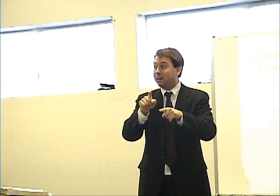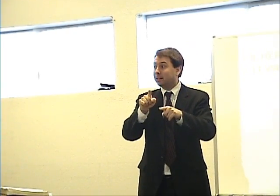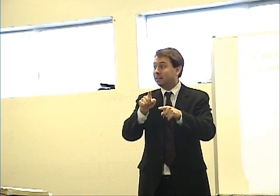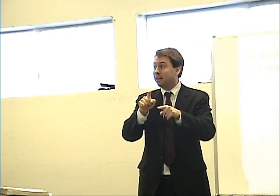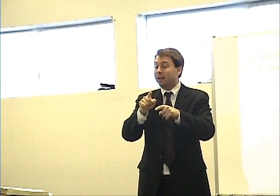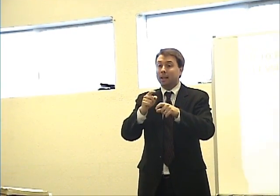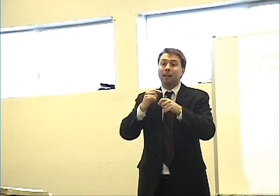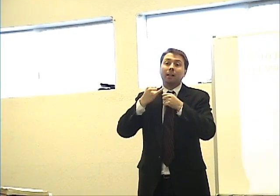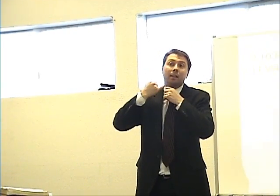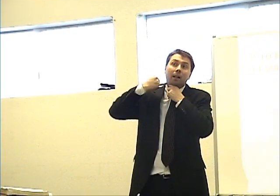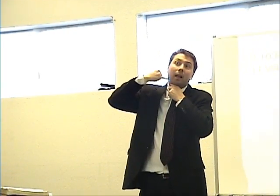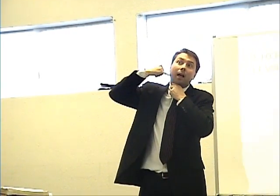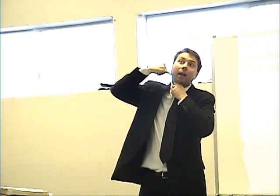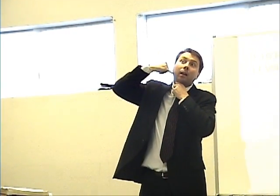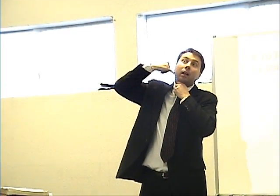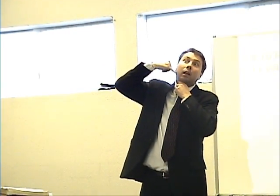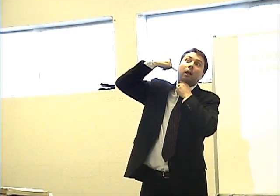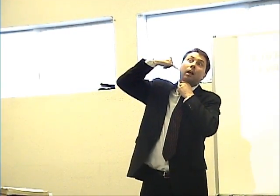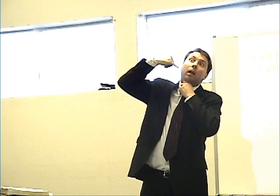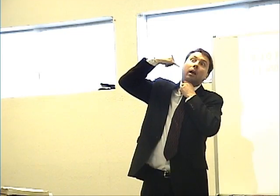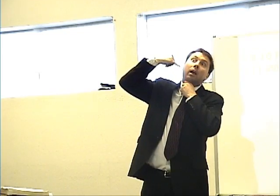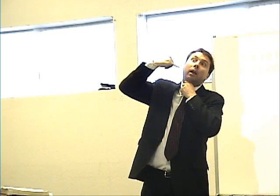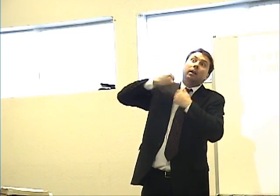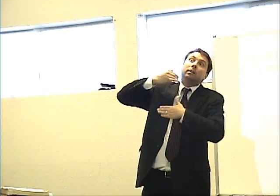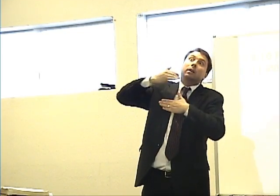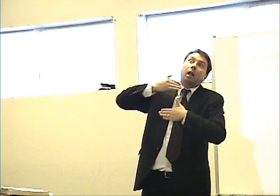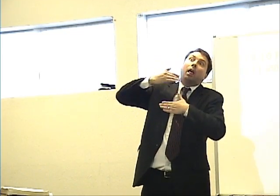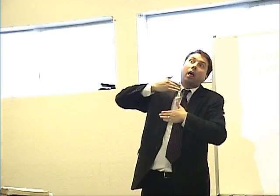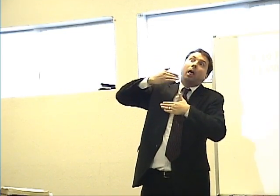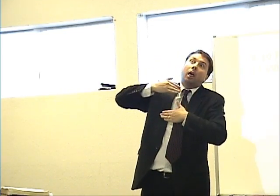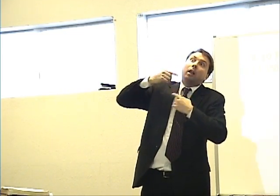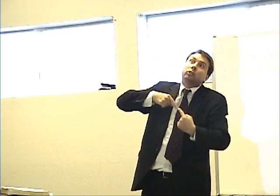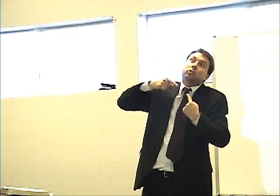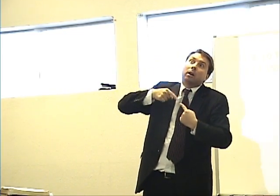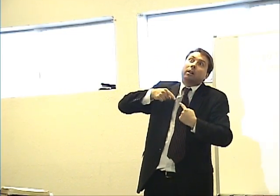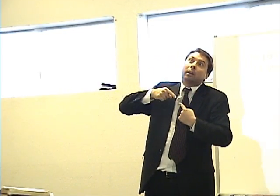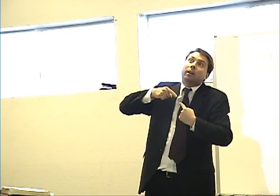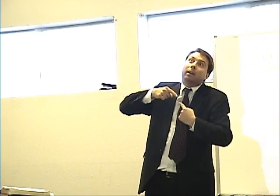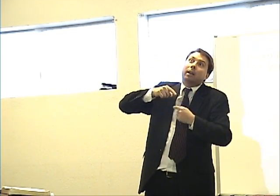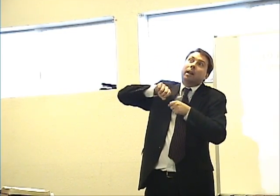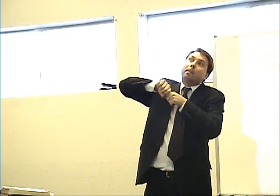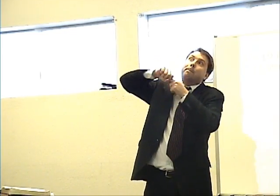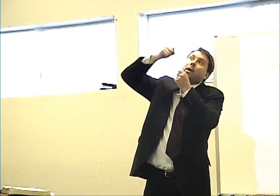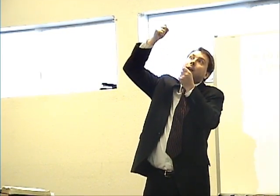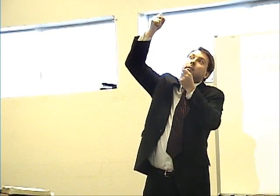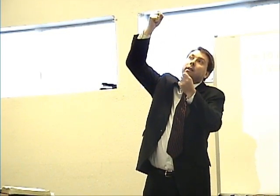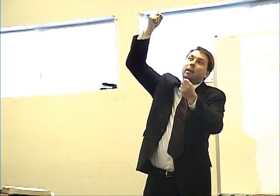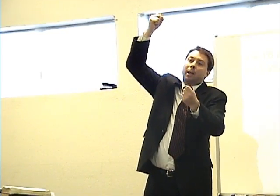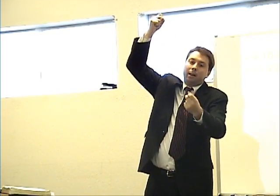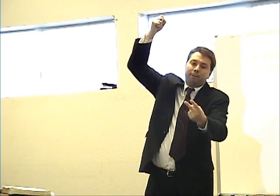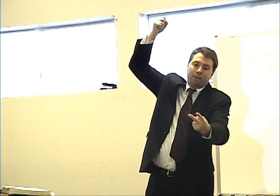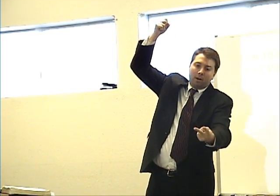happens, the line is struggling, and it breaks, and he